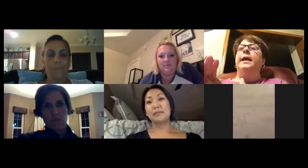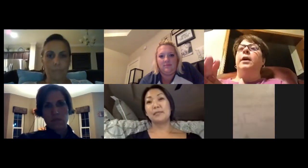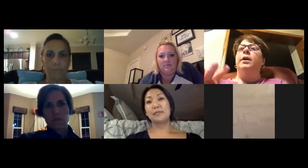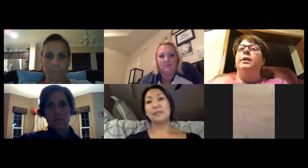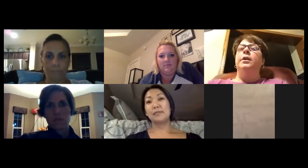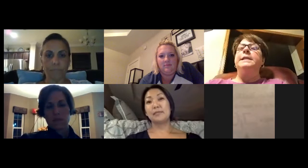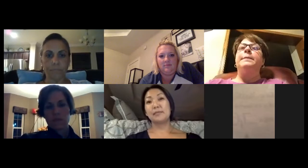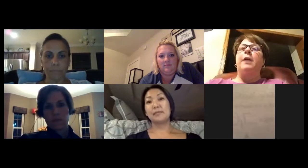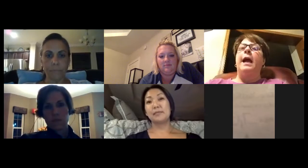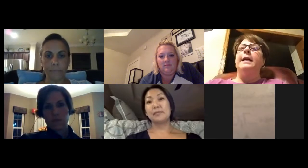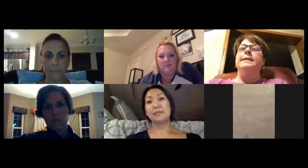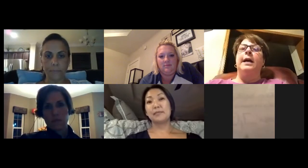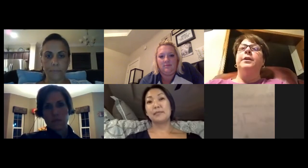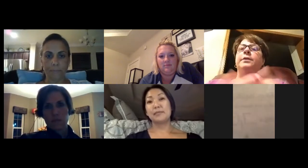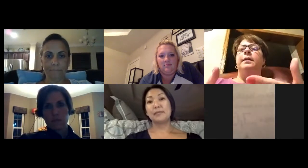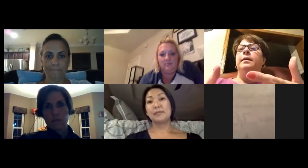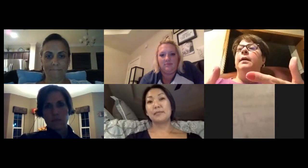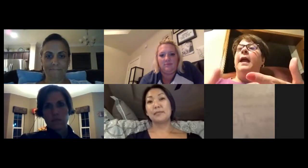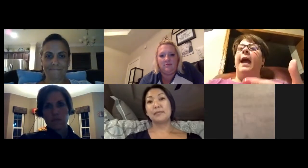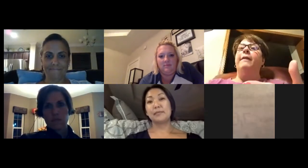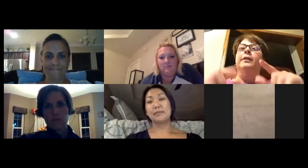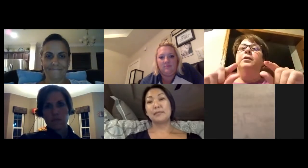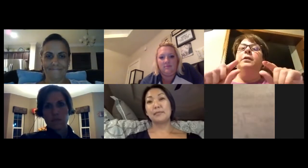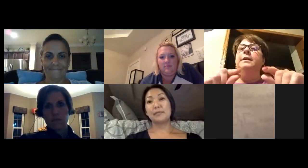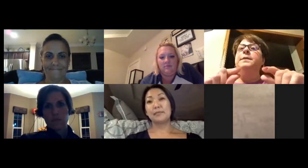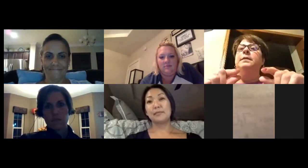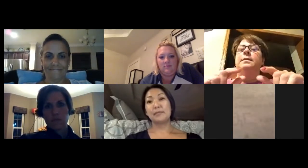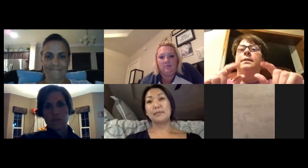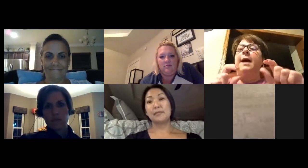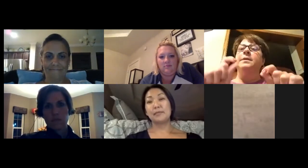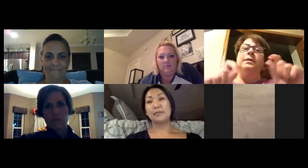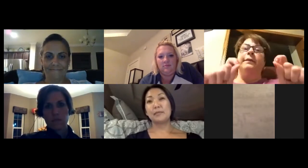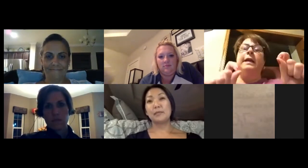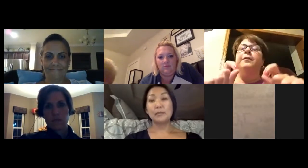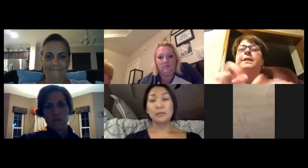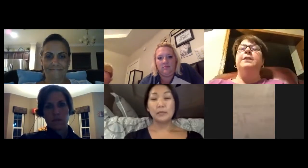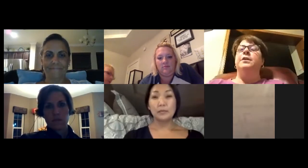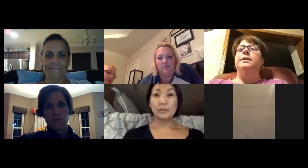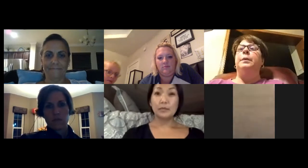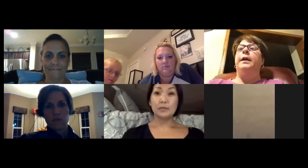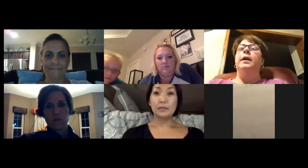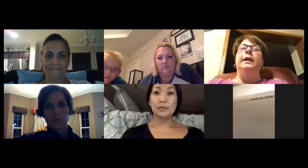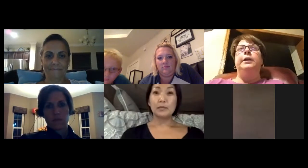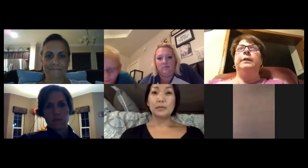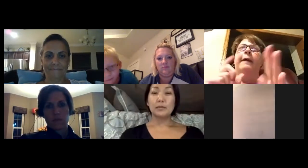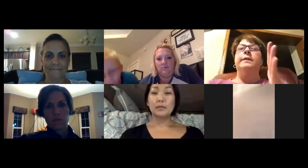there, you'll be surprised how you can have little clips and synopsis of conversations where you don't have to go